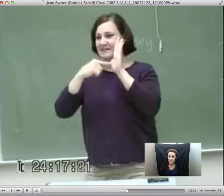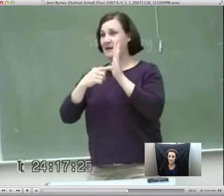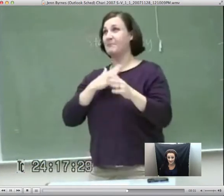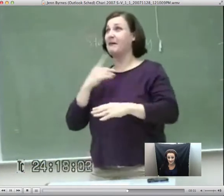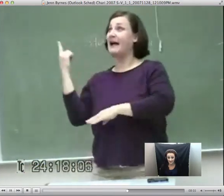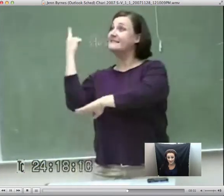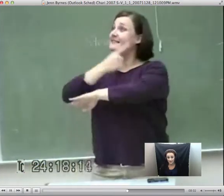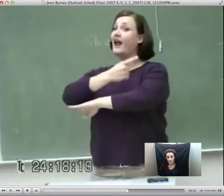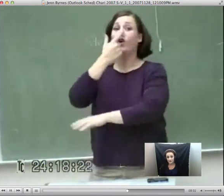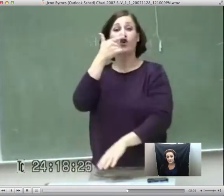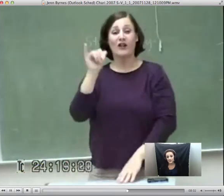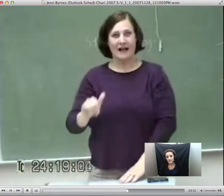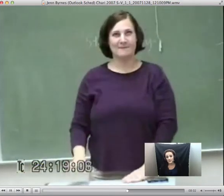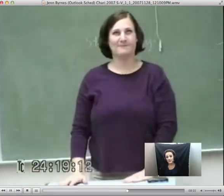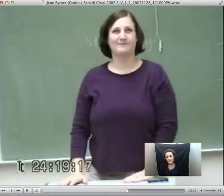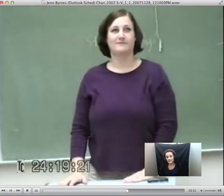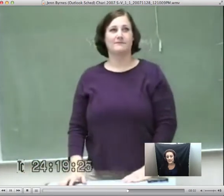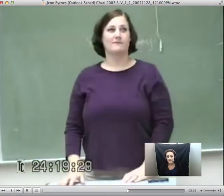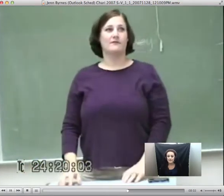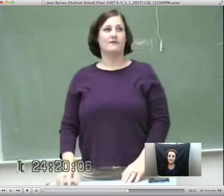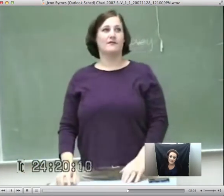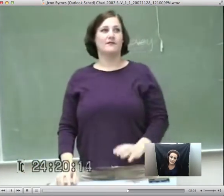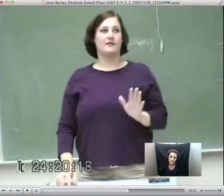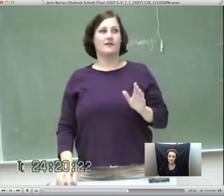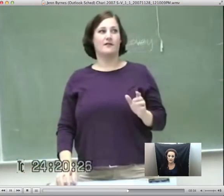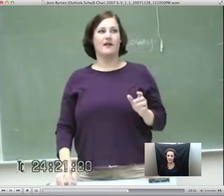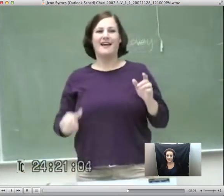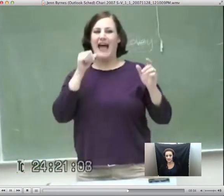that. So for example, my day tends to look like this.